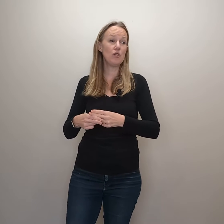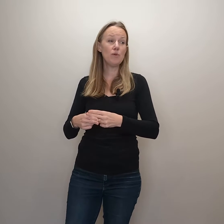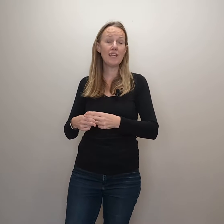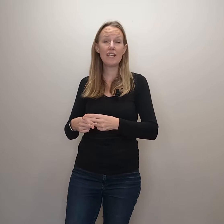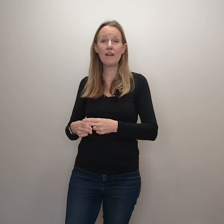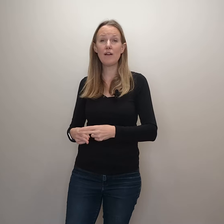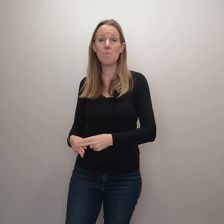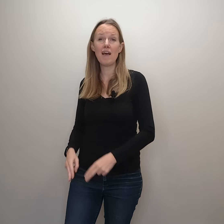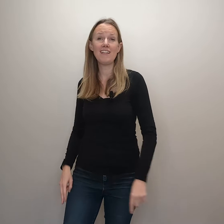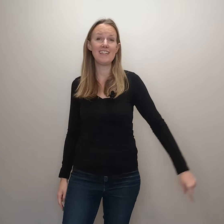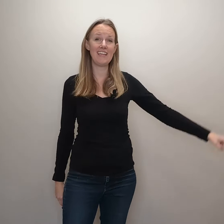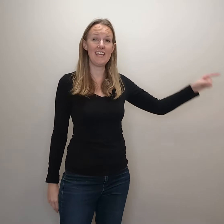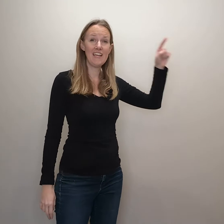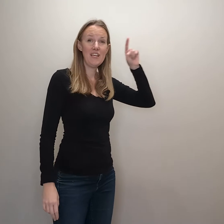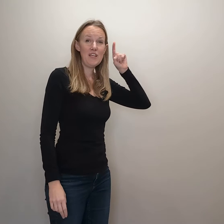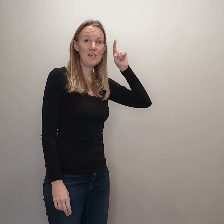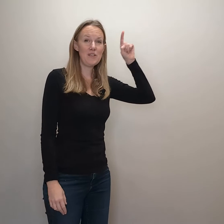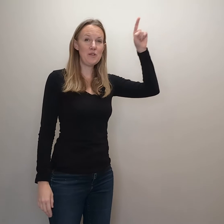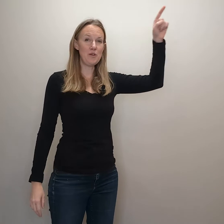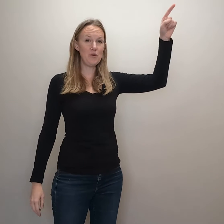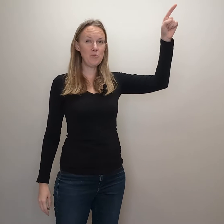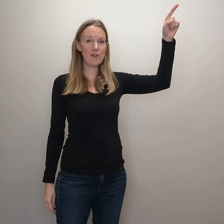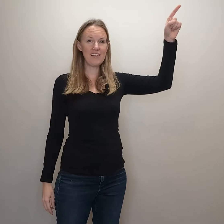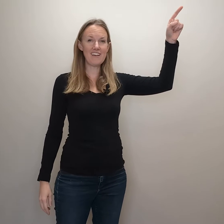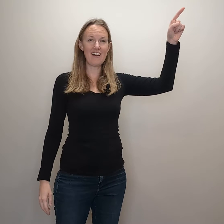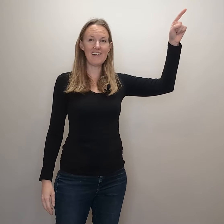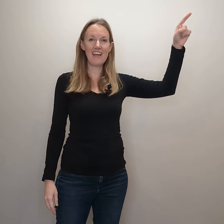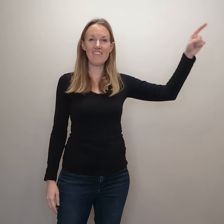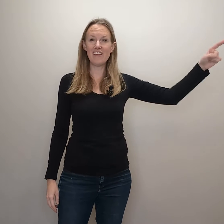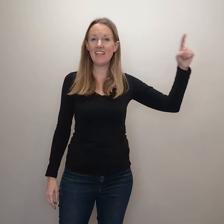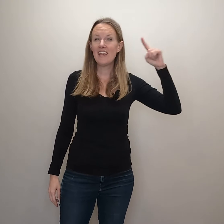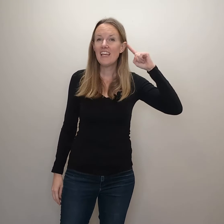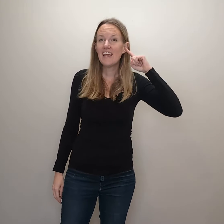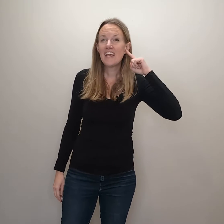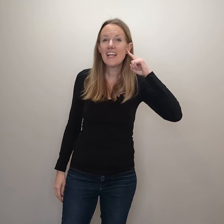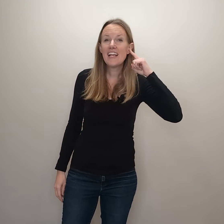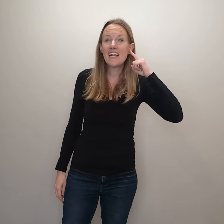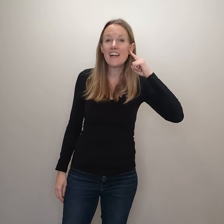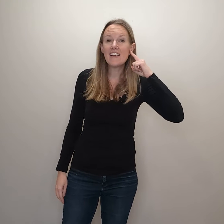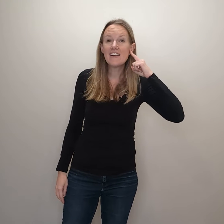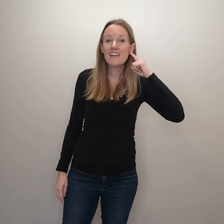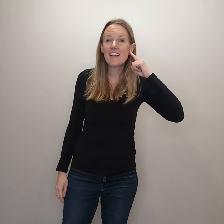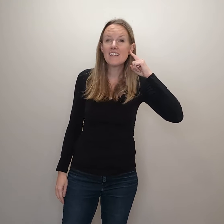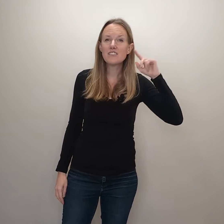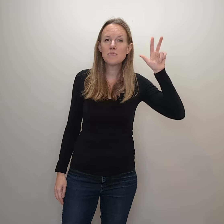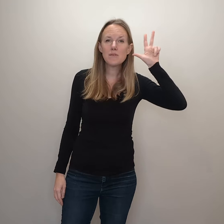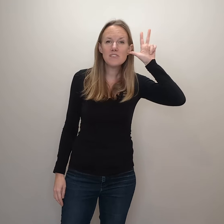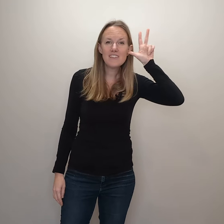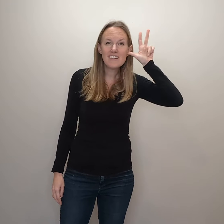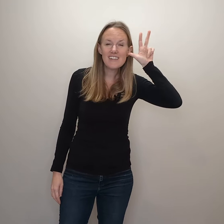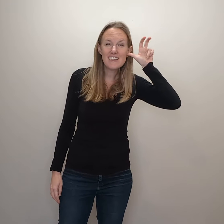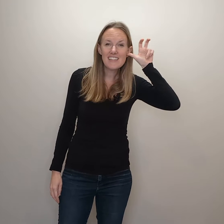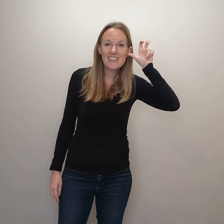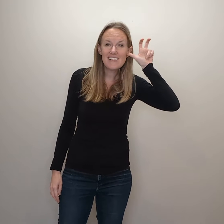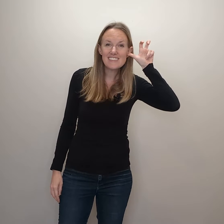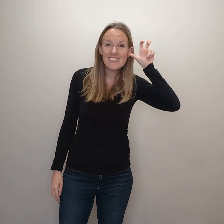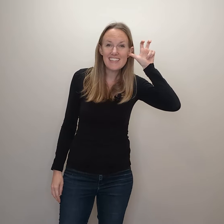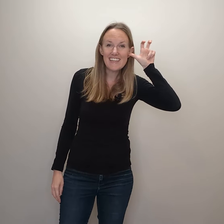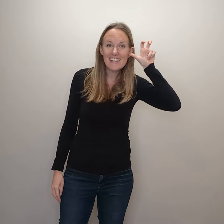you hear a melody. You, pointing to God in heaven, hear. Or sometimes you'll see it like